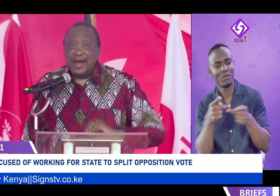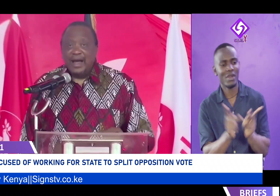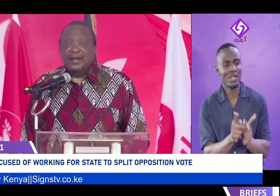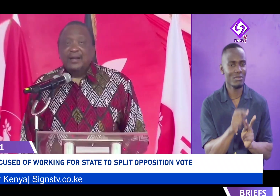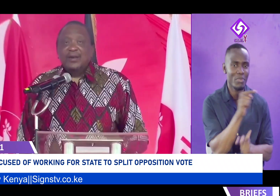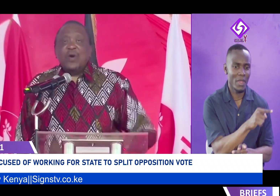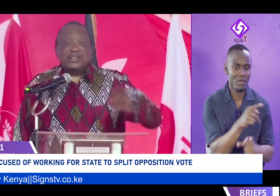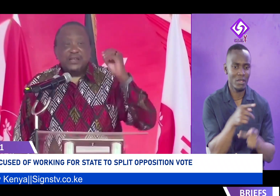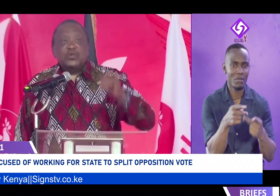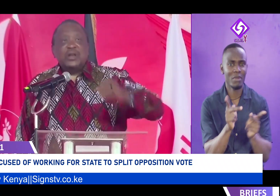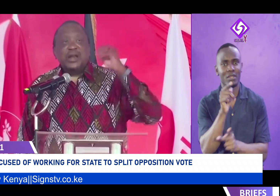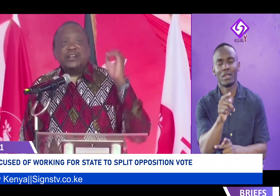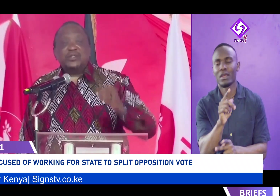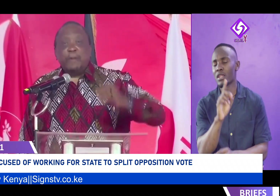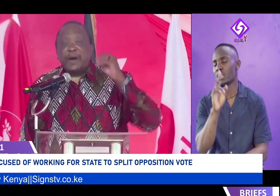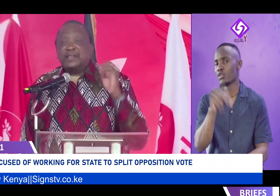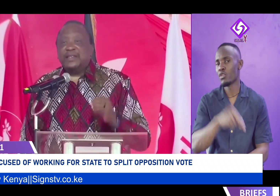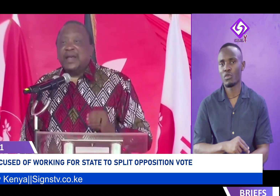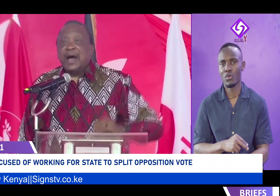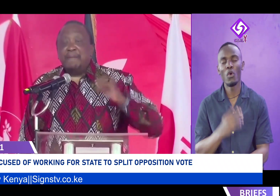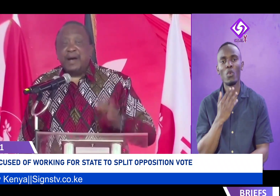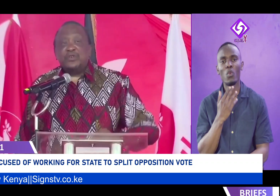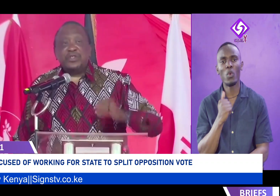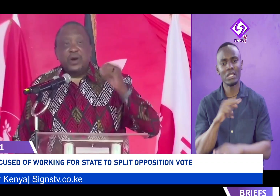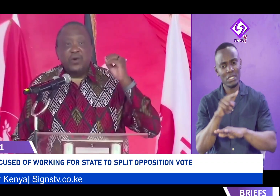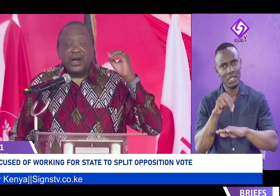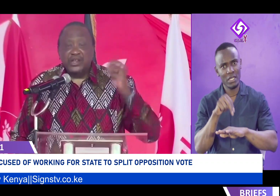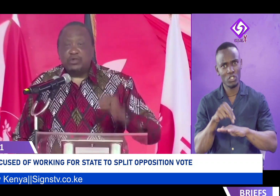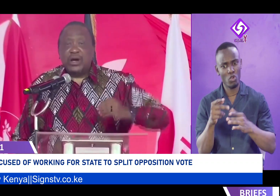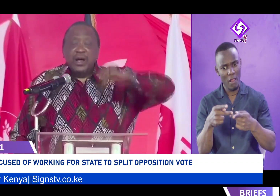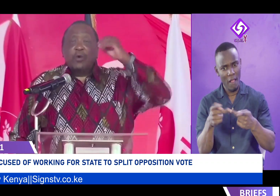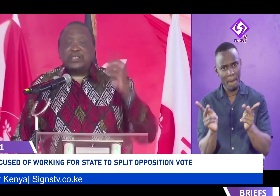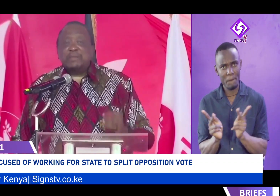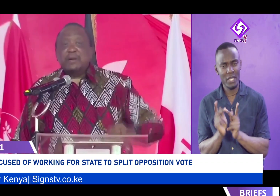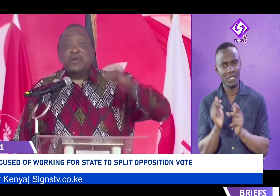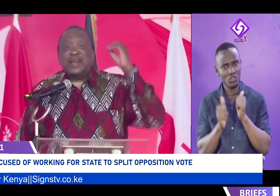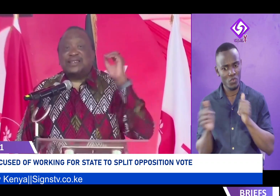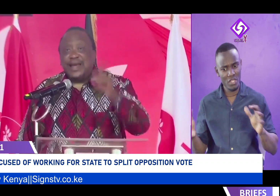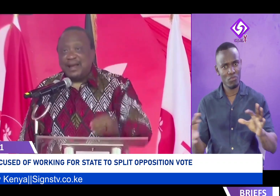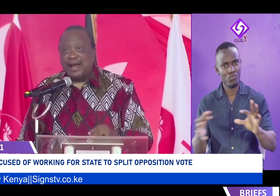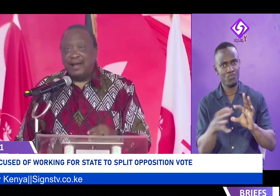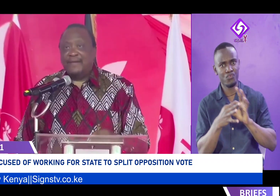La, wacha tuwe na national parties ambazo zinaunganishwa kwa sababu ya sera,